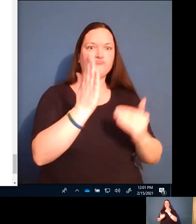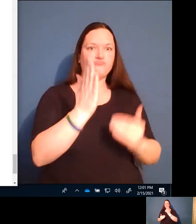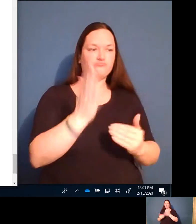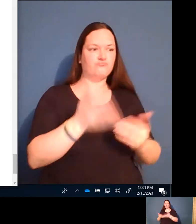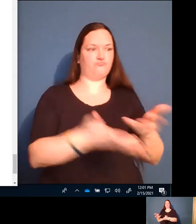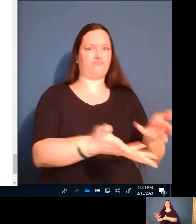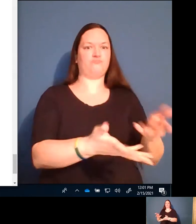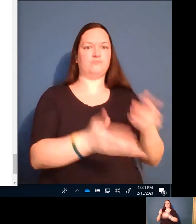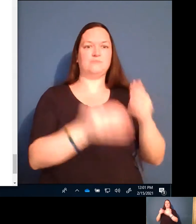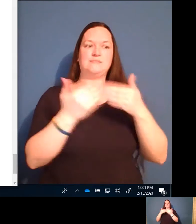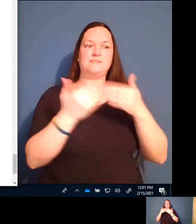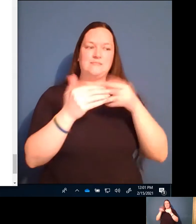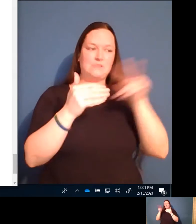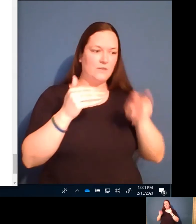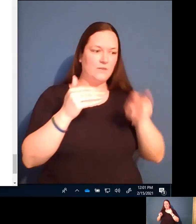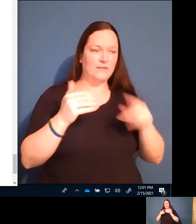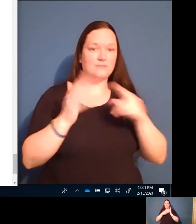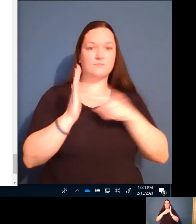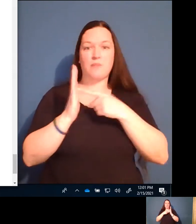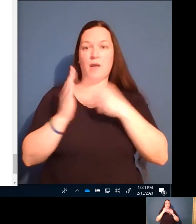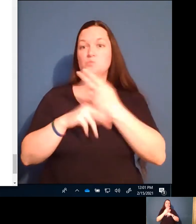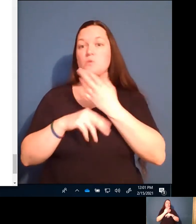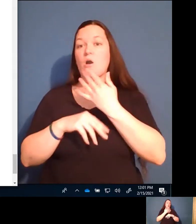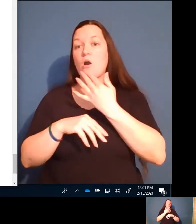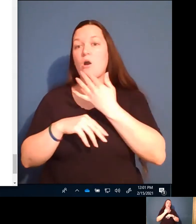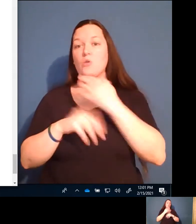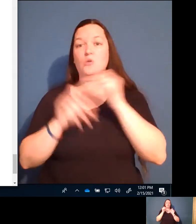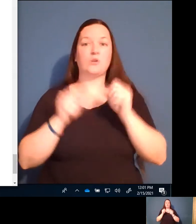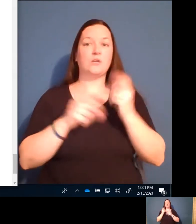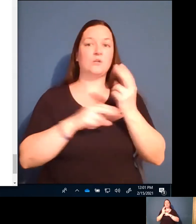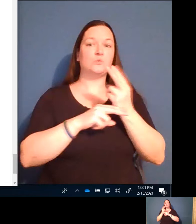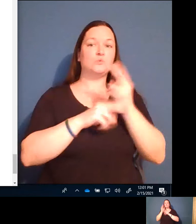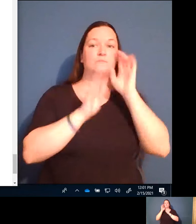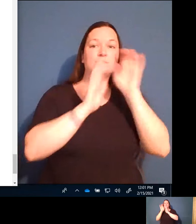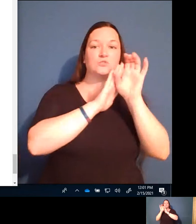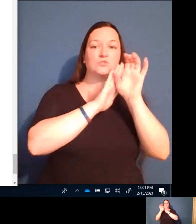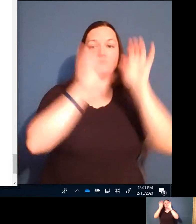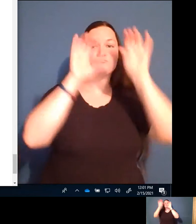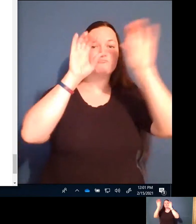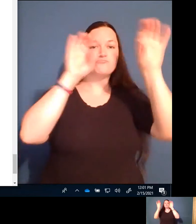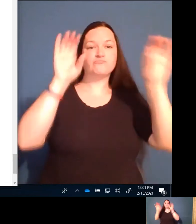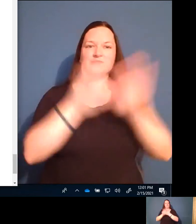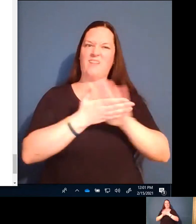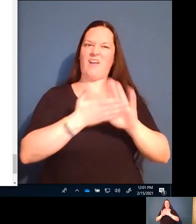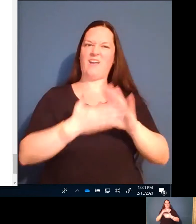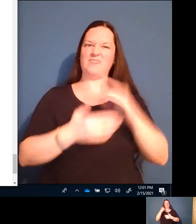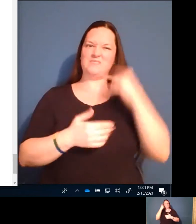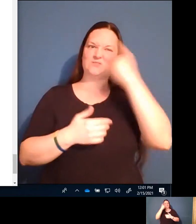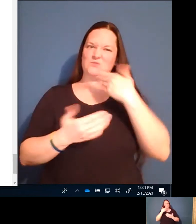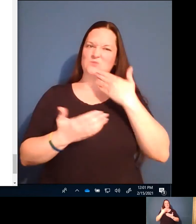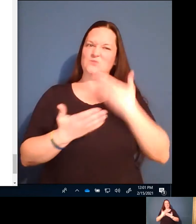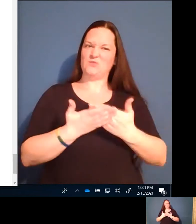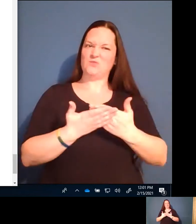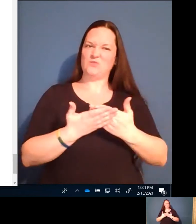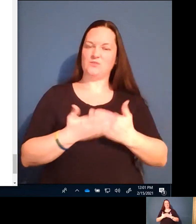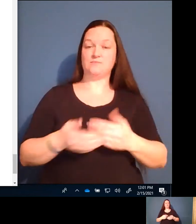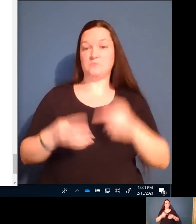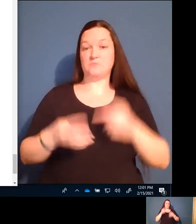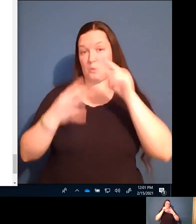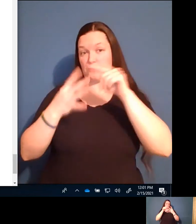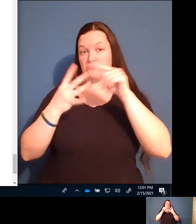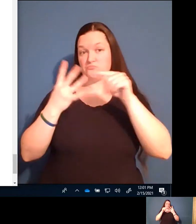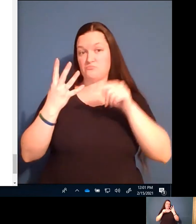even easy on the eyes, with colors, graphics, and other things that you can customize. So, now that you know how each object can be used,